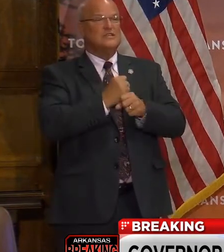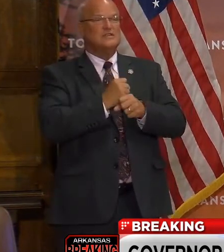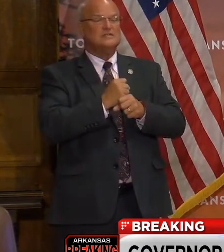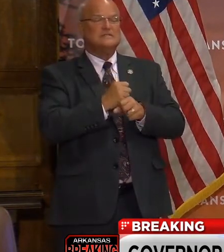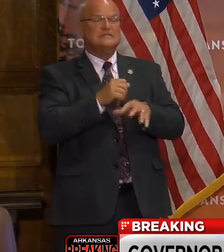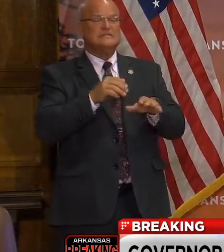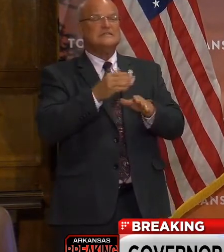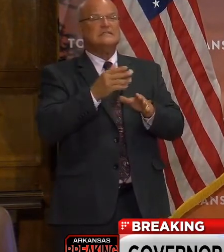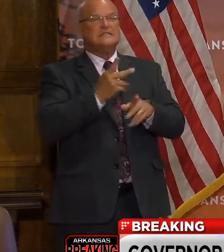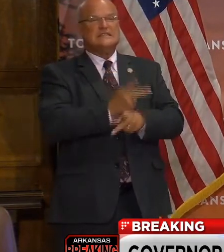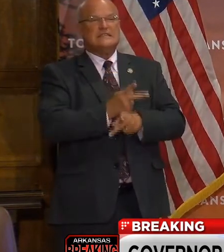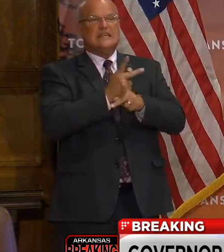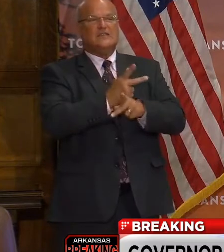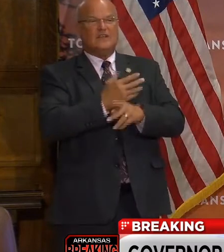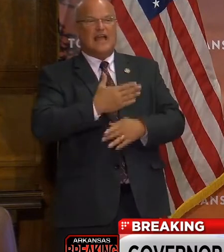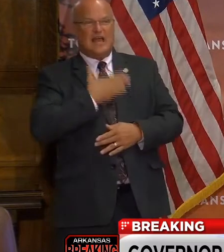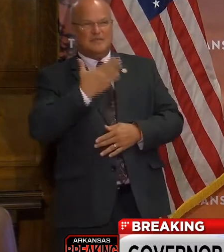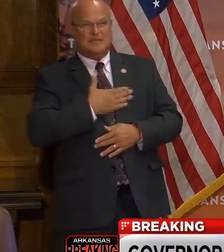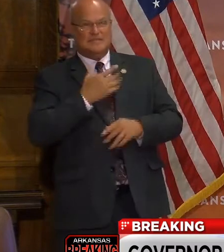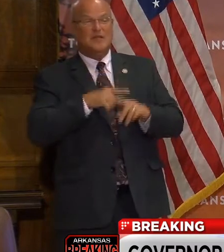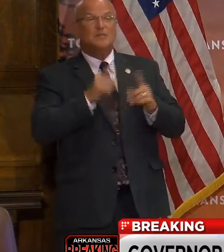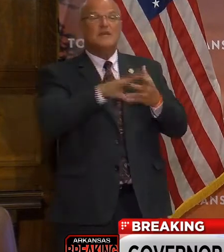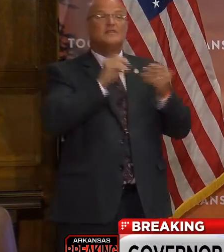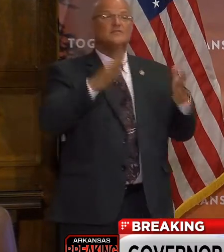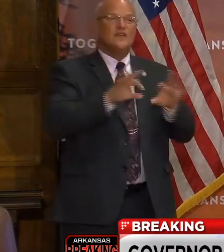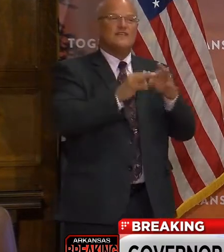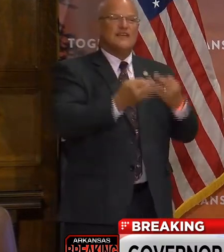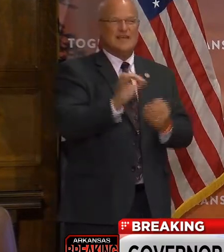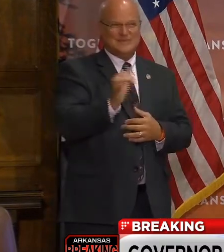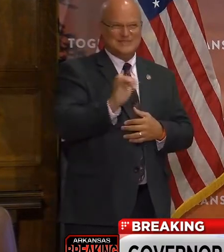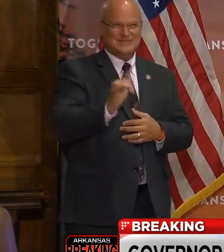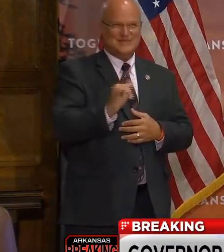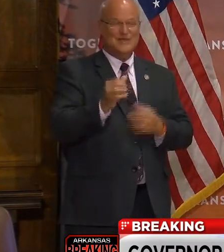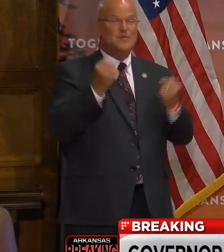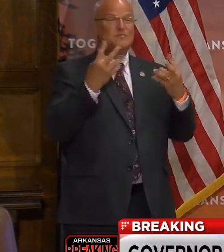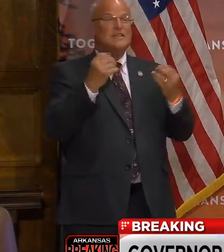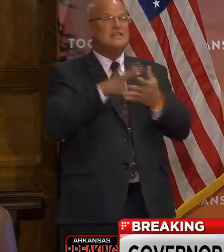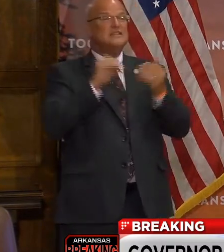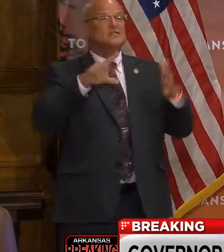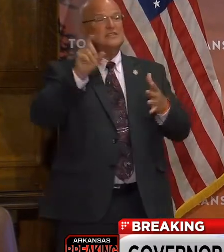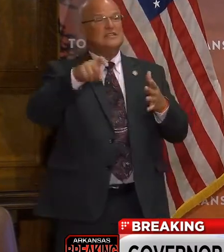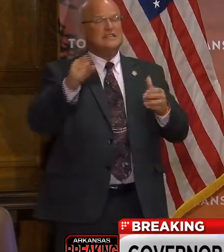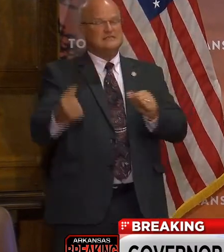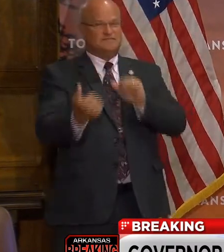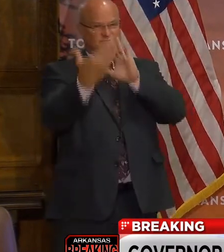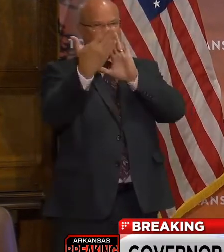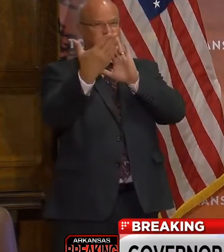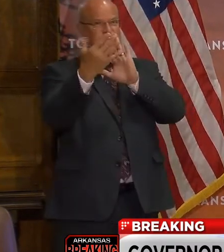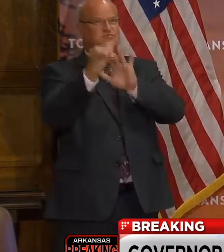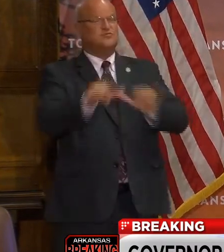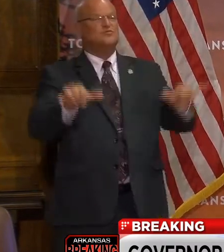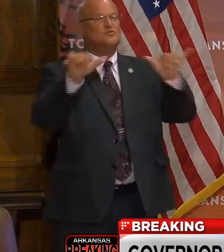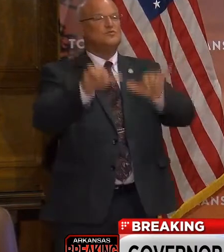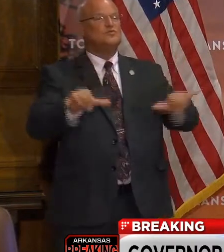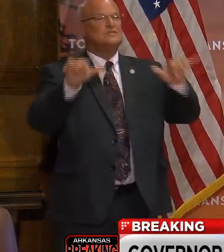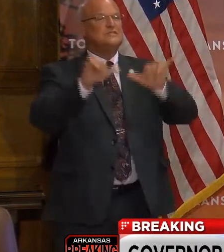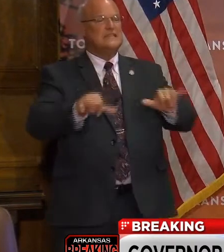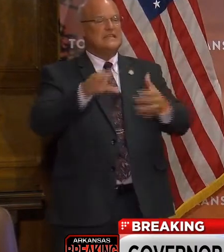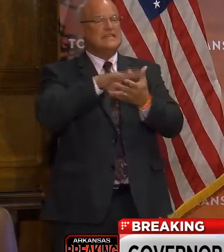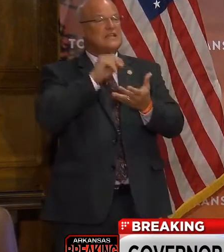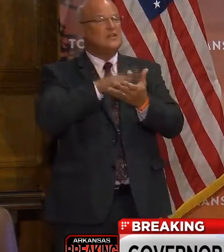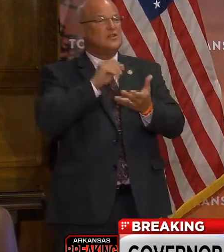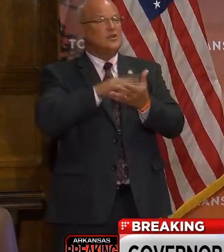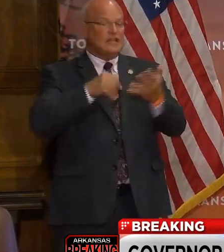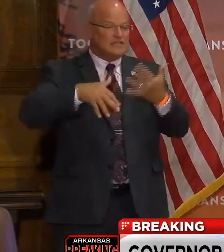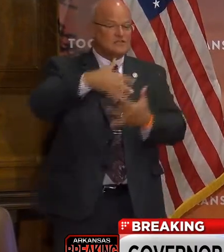happiness, but our students and families too. Many of our students need this face-to-face routine and the